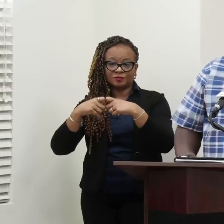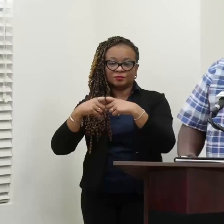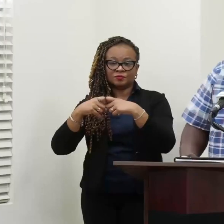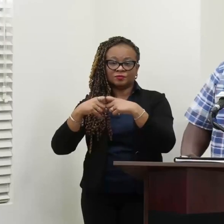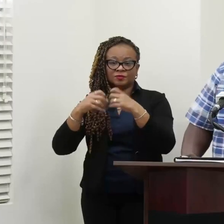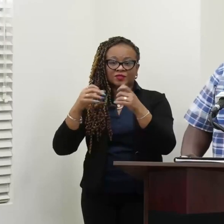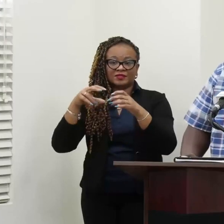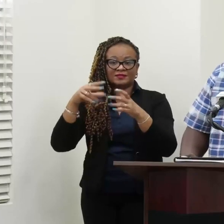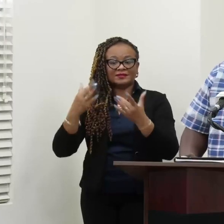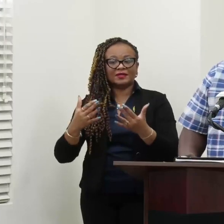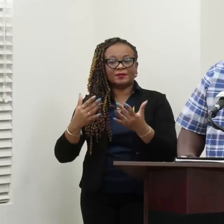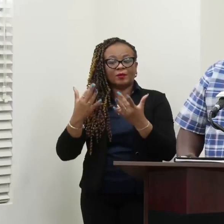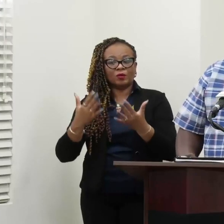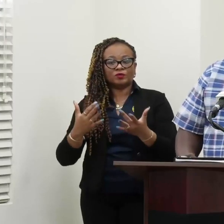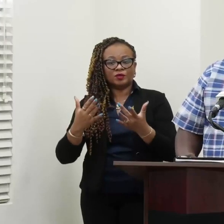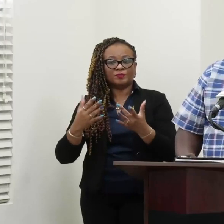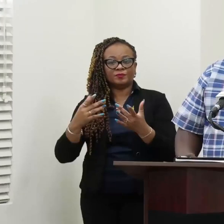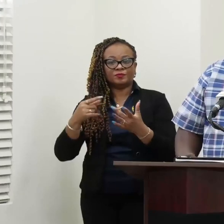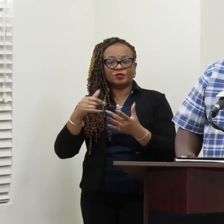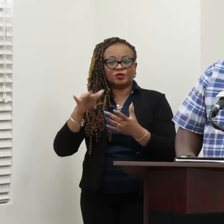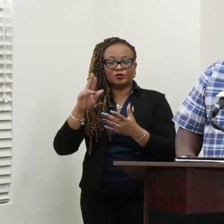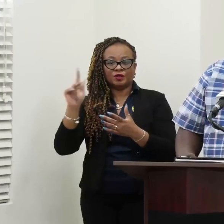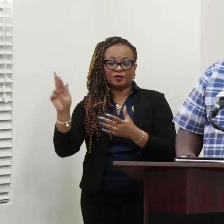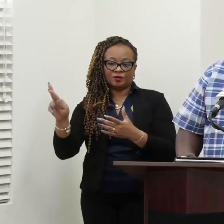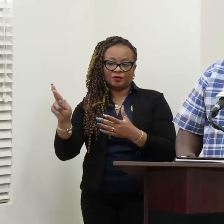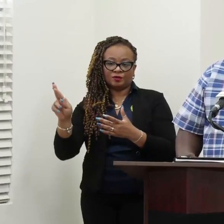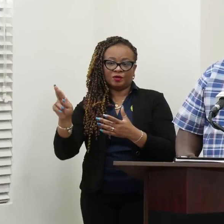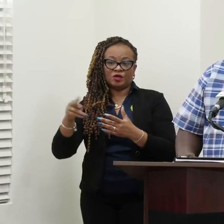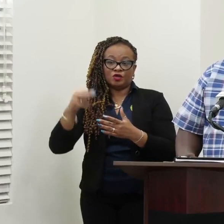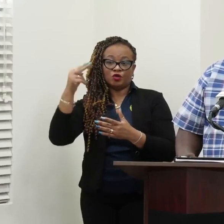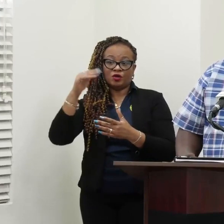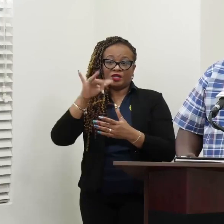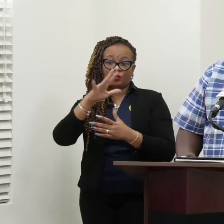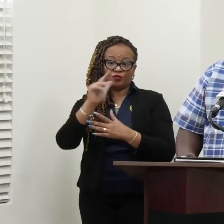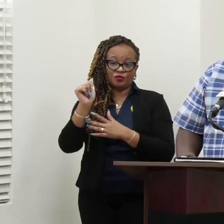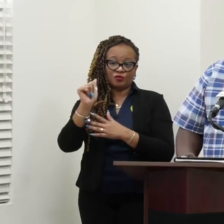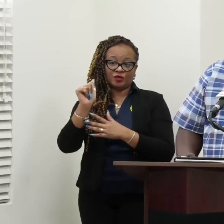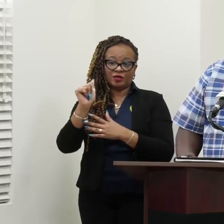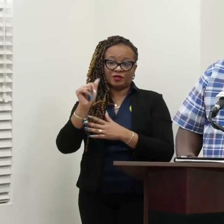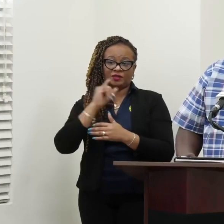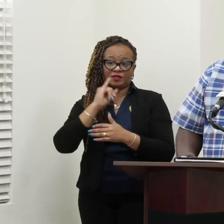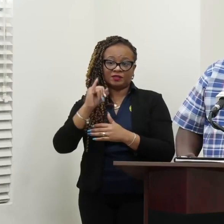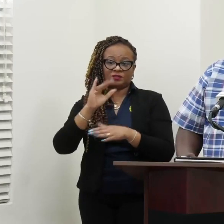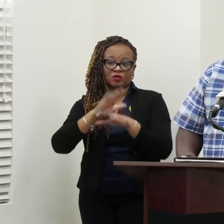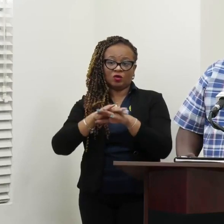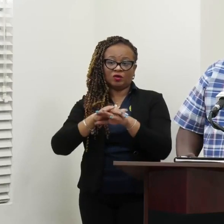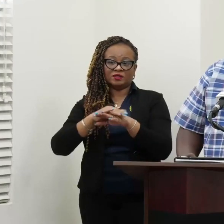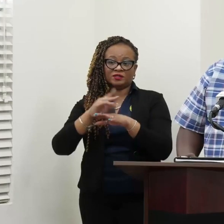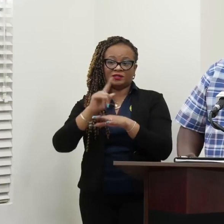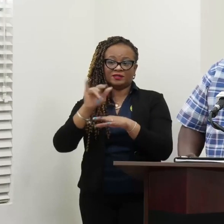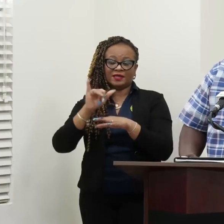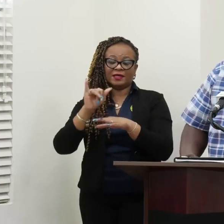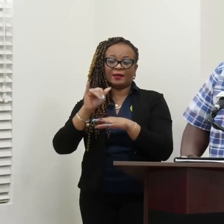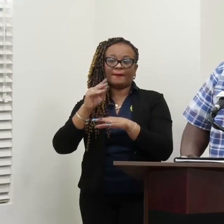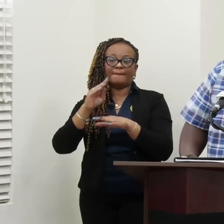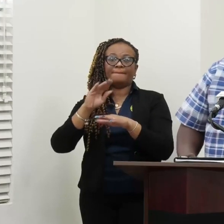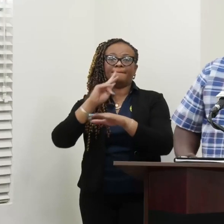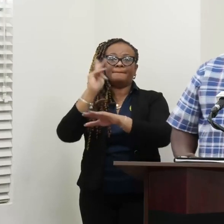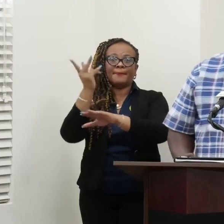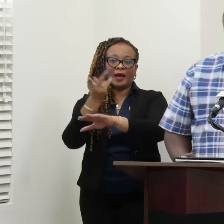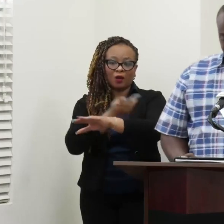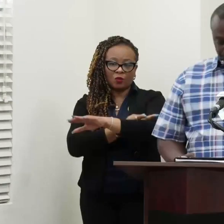outage there, you get lumière, so. The North Eleuthera is on static power, and that is